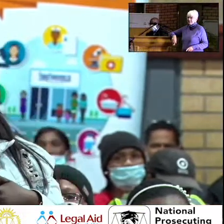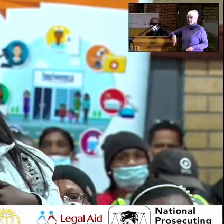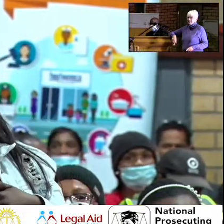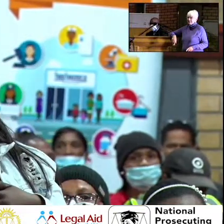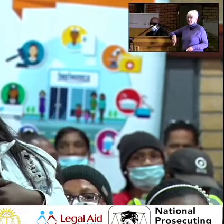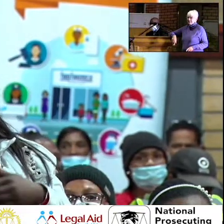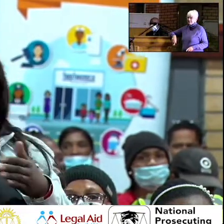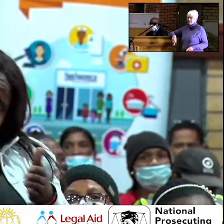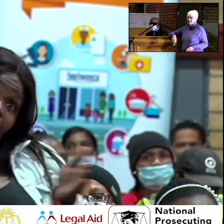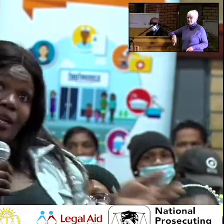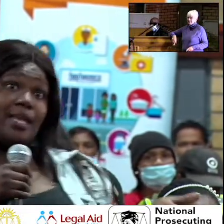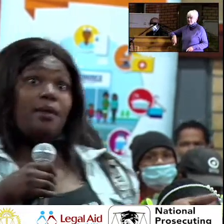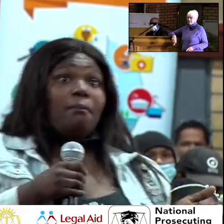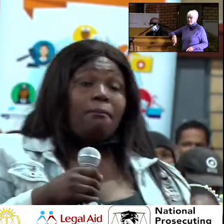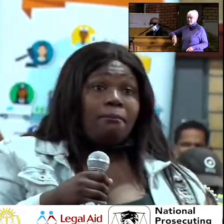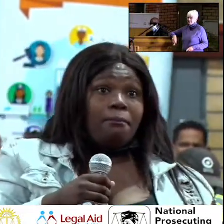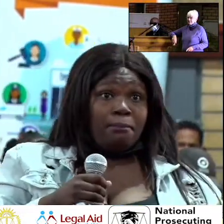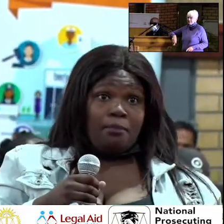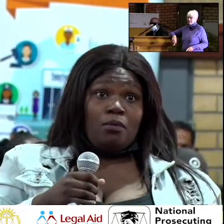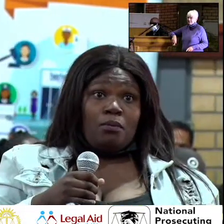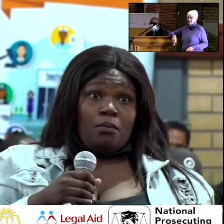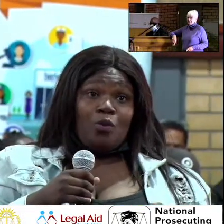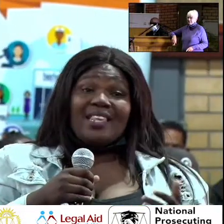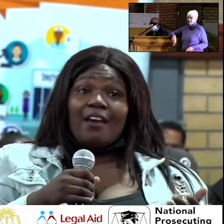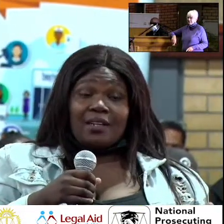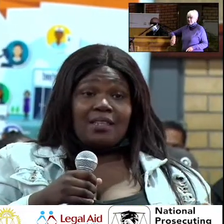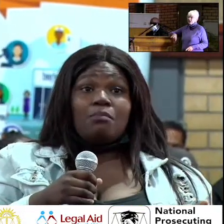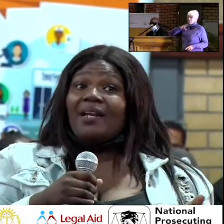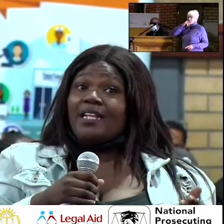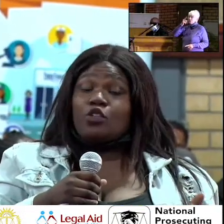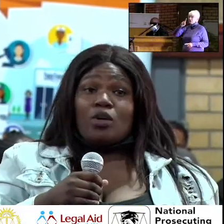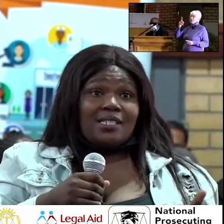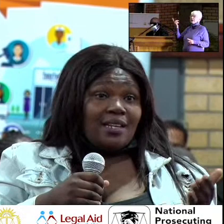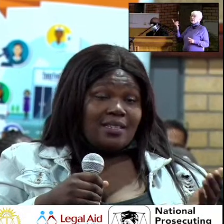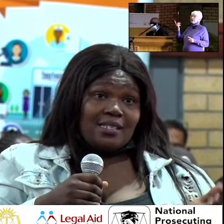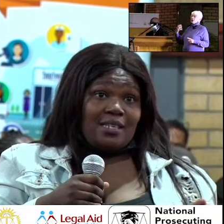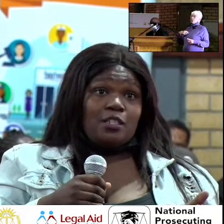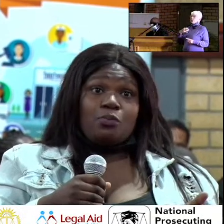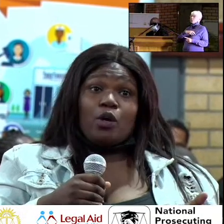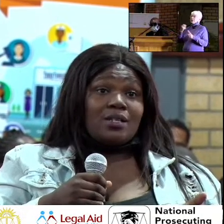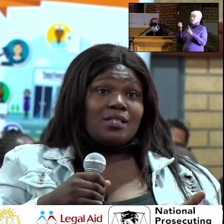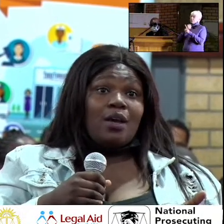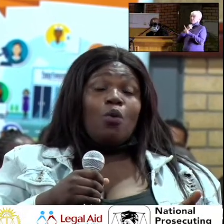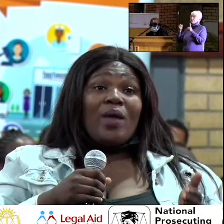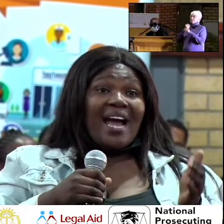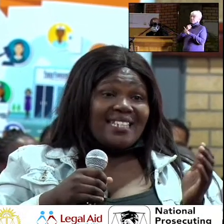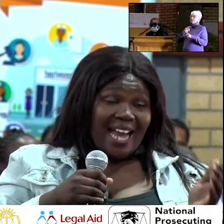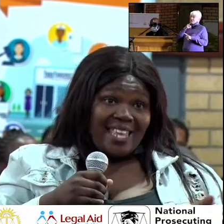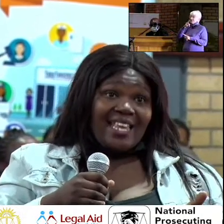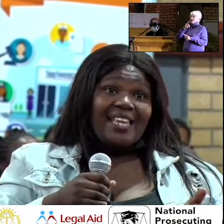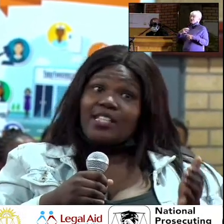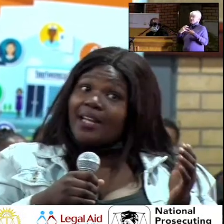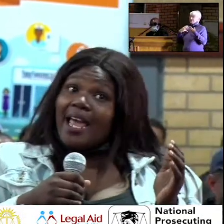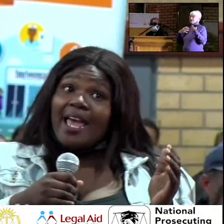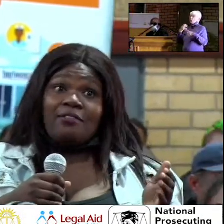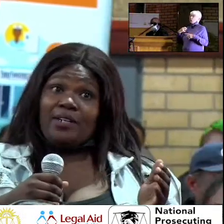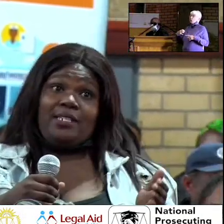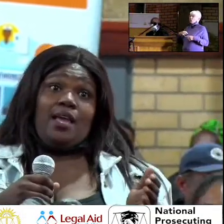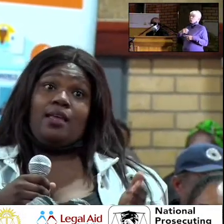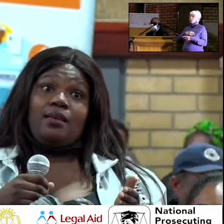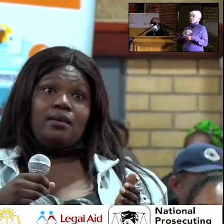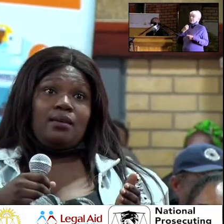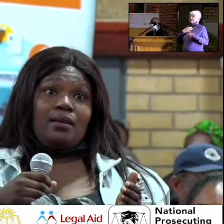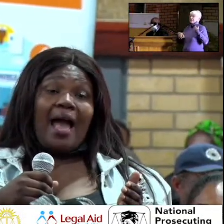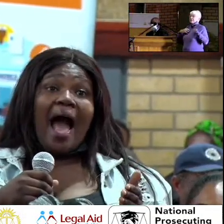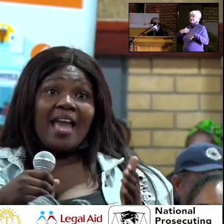working. I'm relying on him. With everything, please consider these things because we are dying each and every